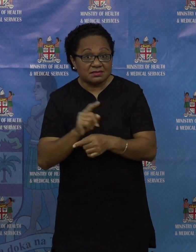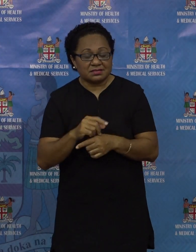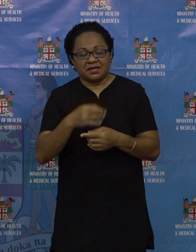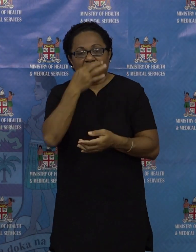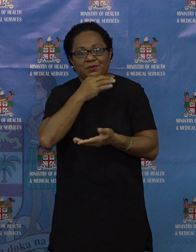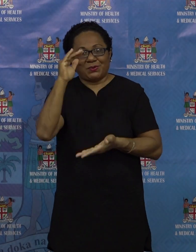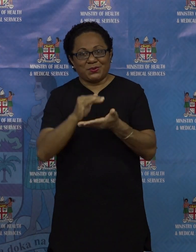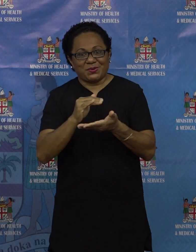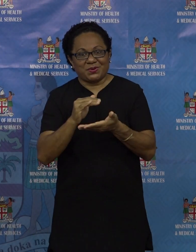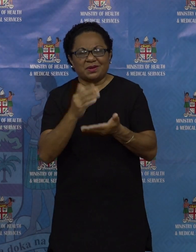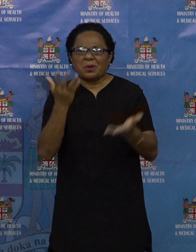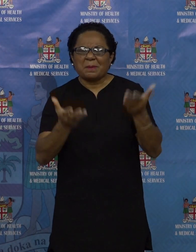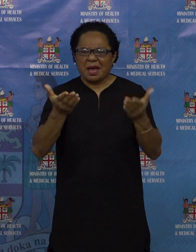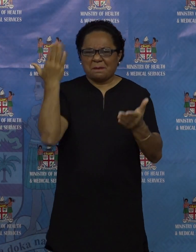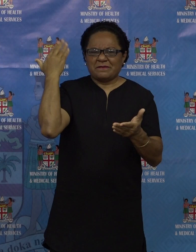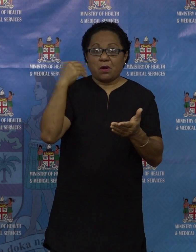outbreaks.